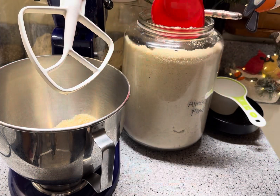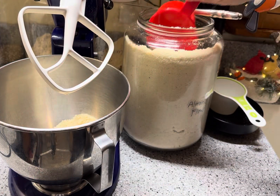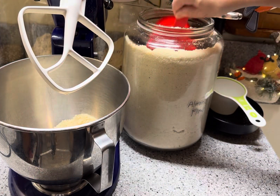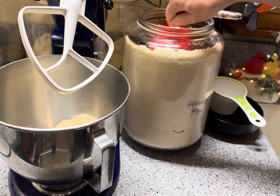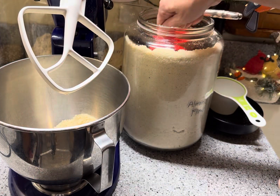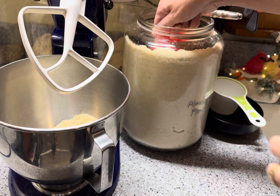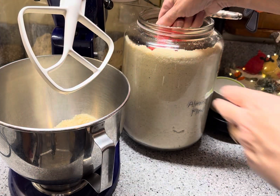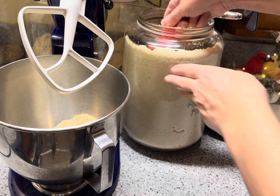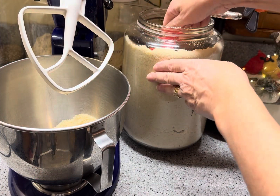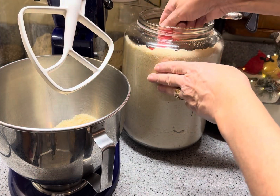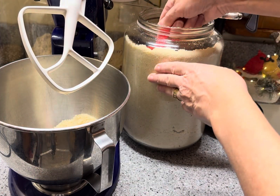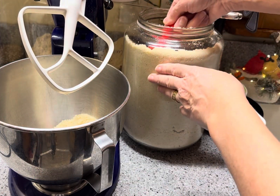pizzas.